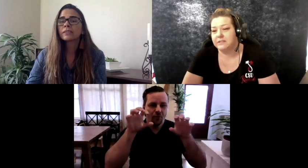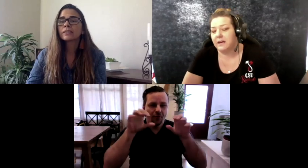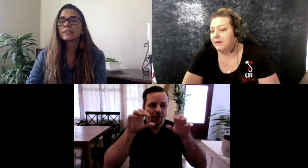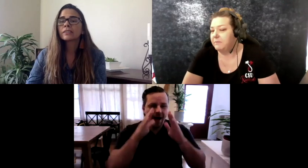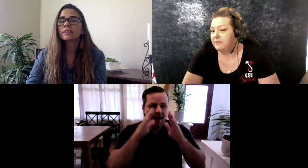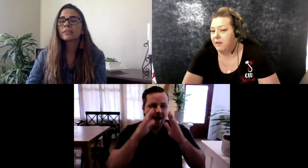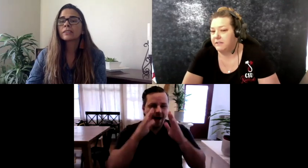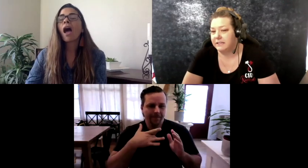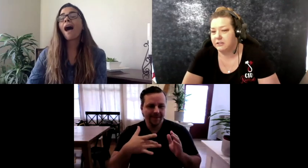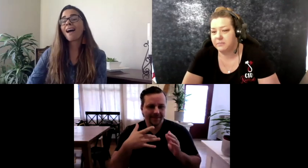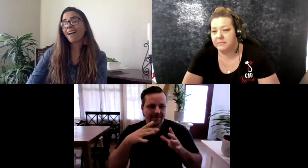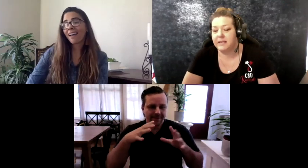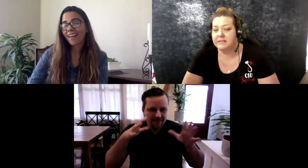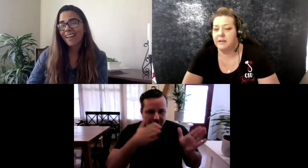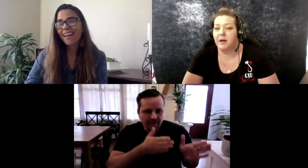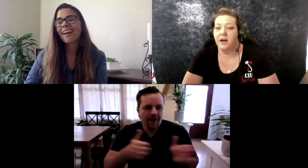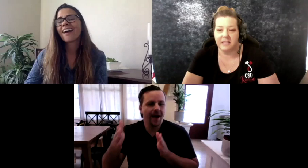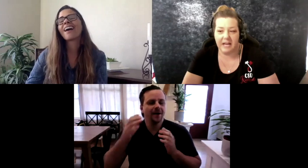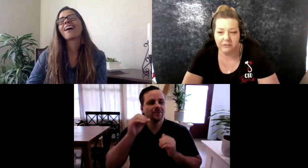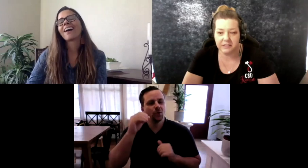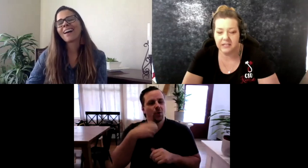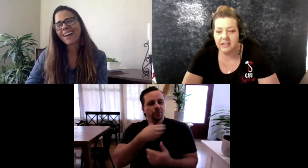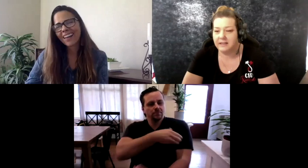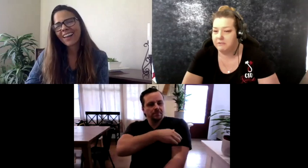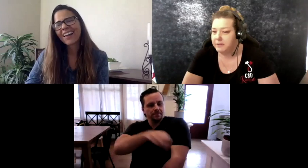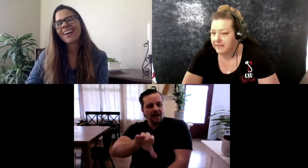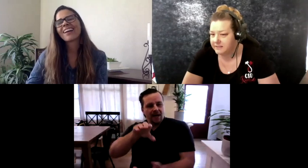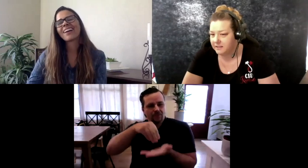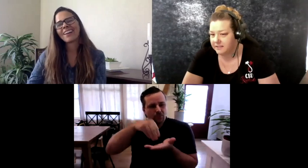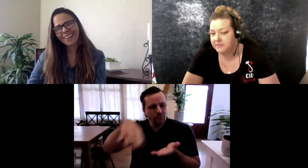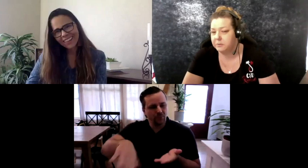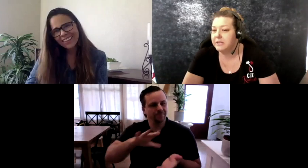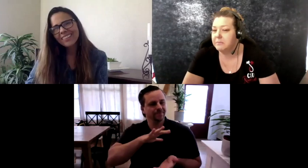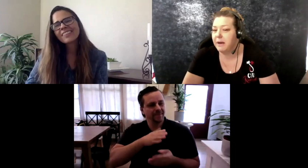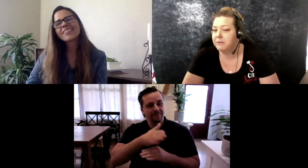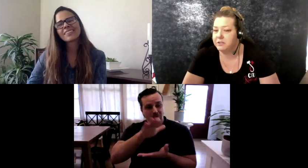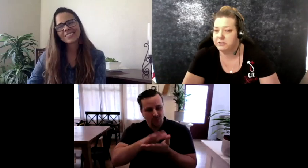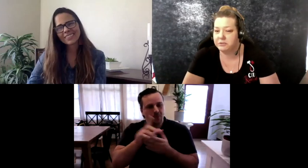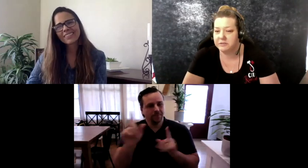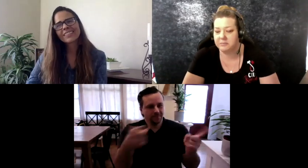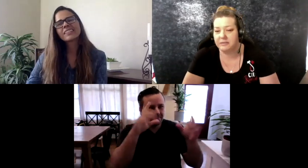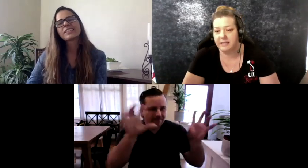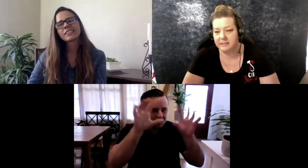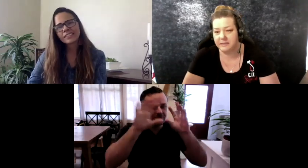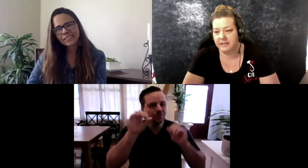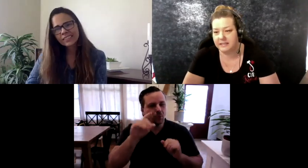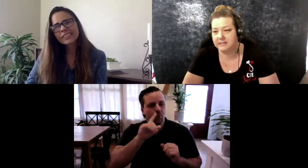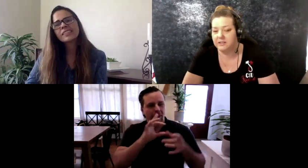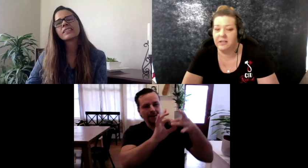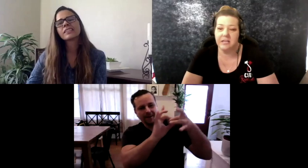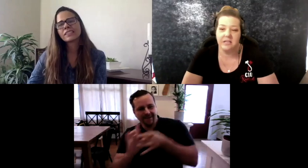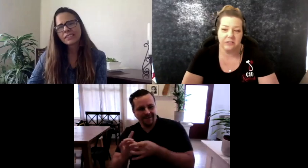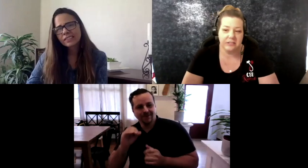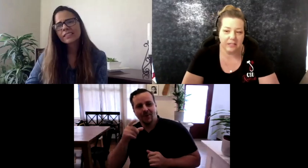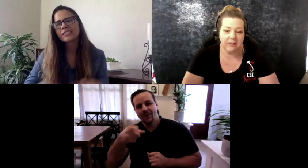oldest have been involved in leadership. They set up a haunted house, and they've planned this haunted house. It really empowers our students to plan something like this. So